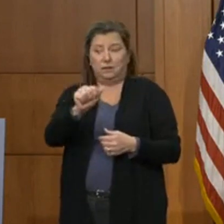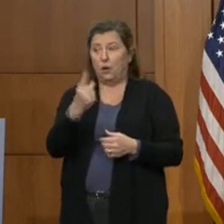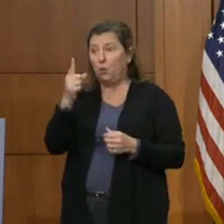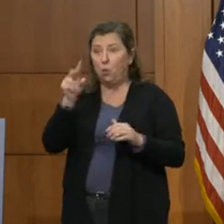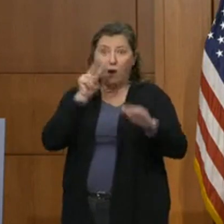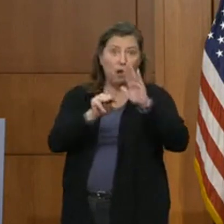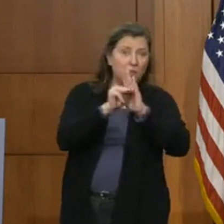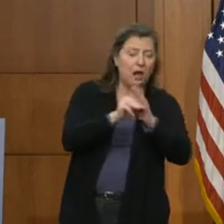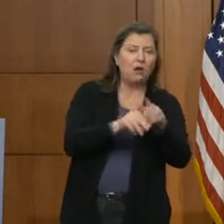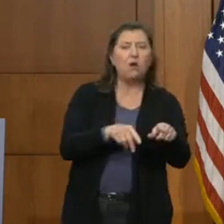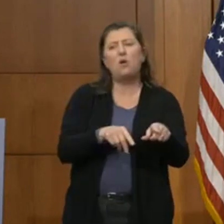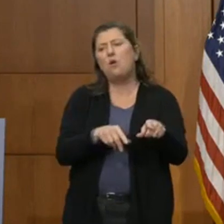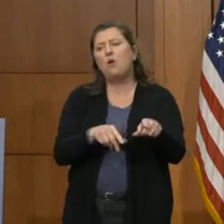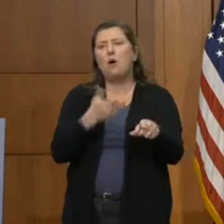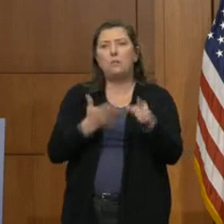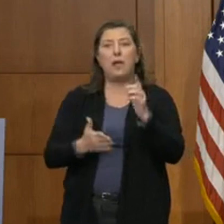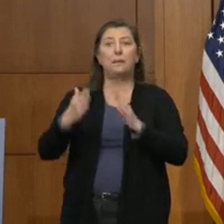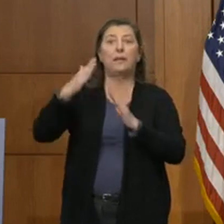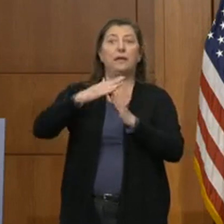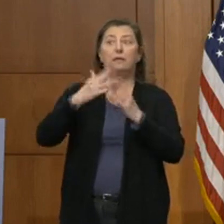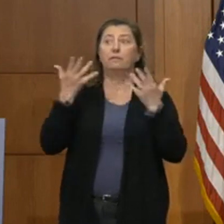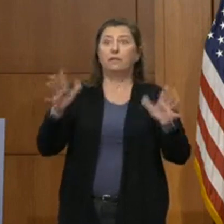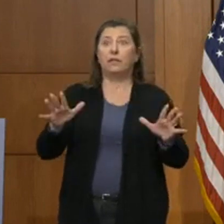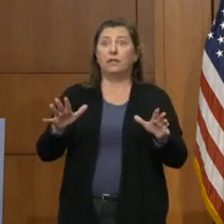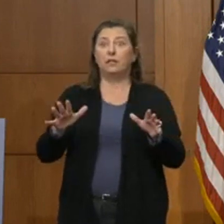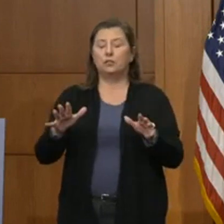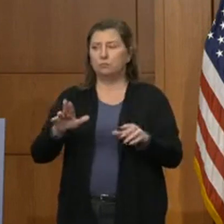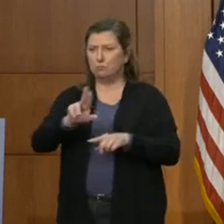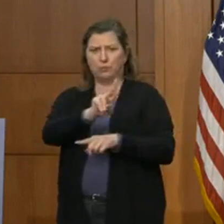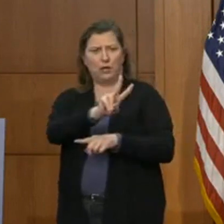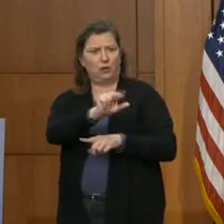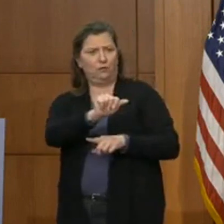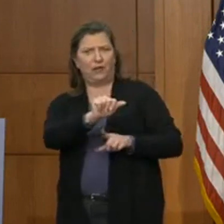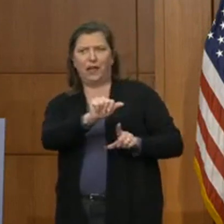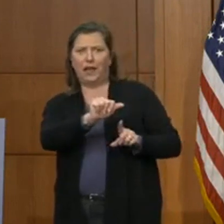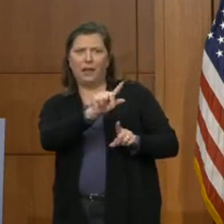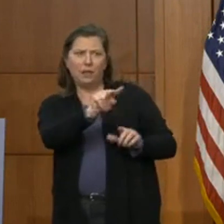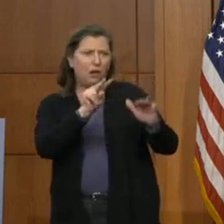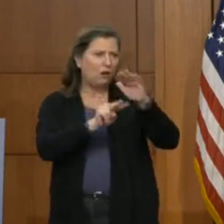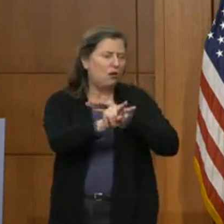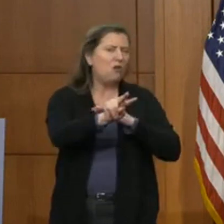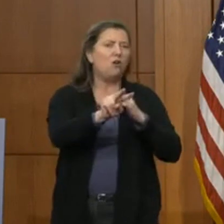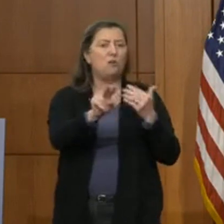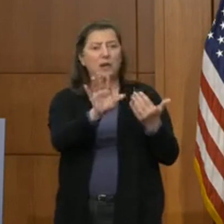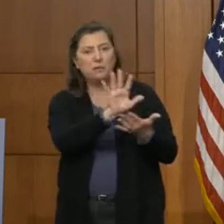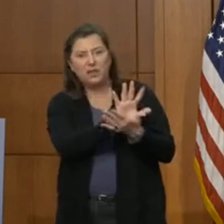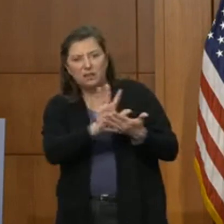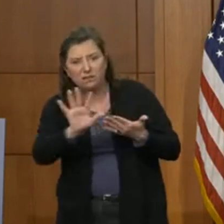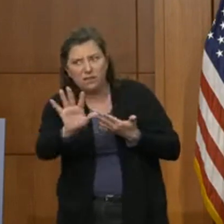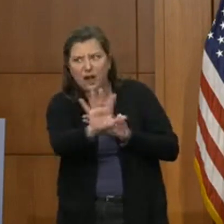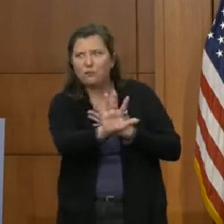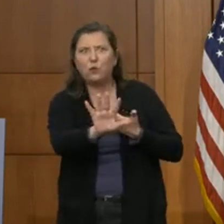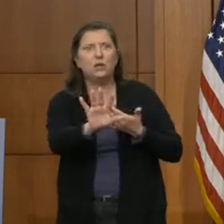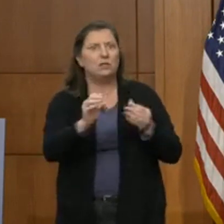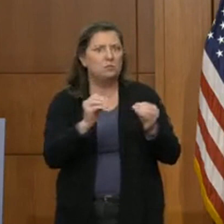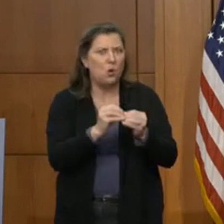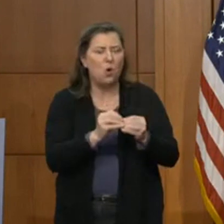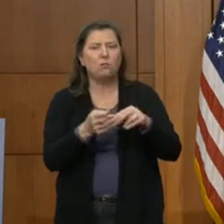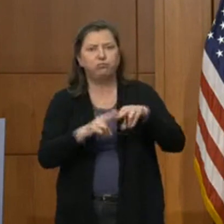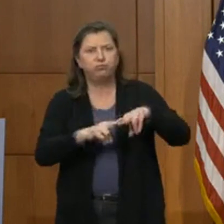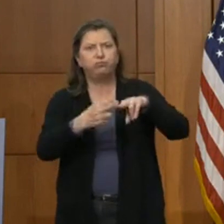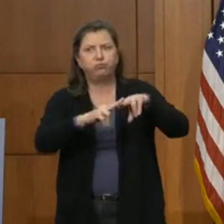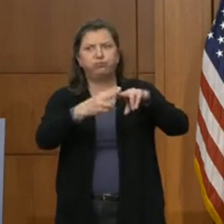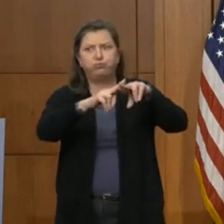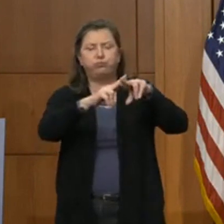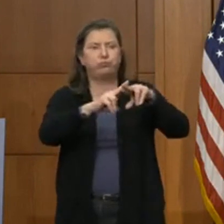that says maybe we've reached our peak. You have the UVA model says over the next 5 weeks we can keep going full bore and stay at home,